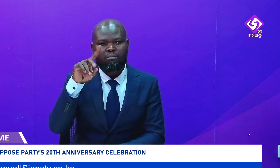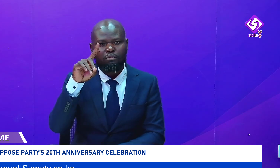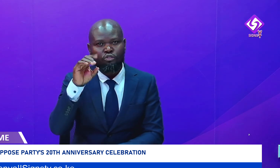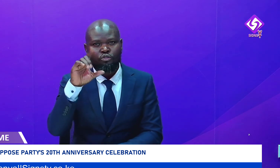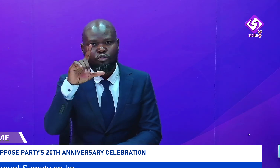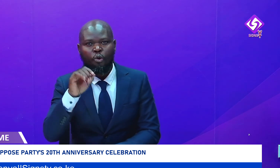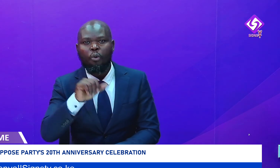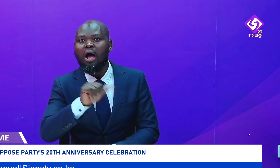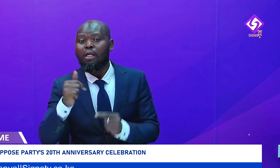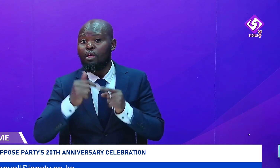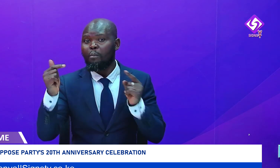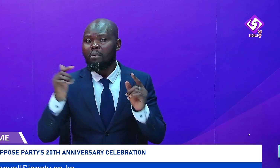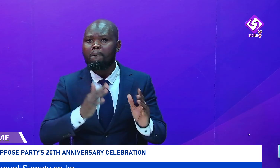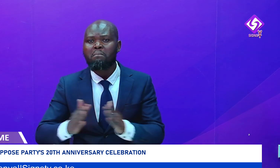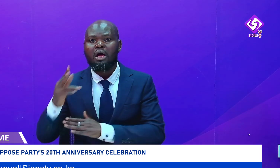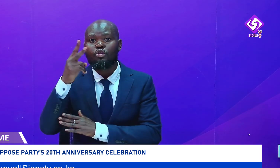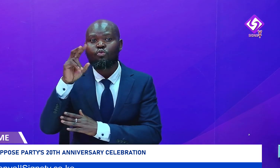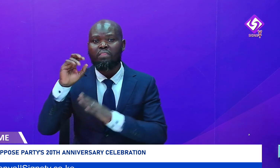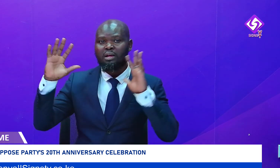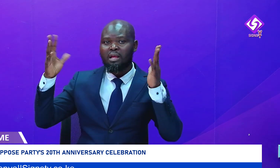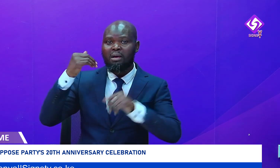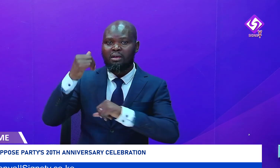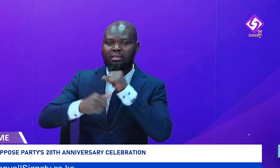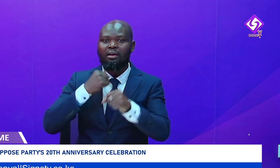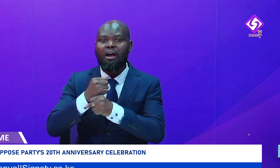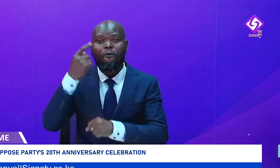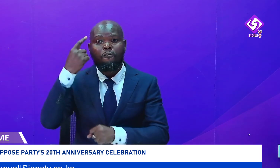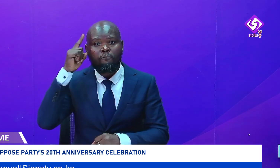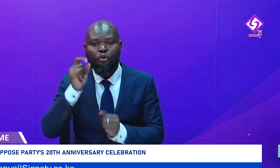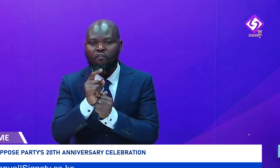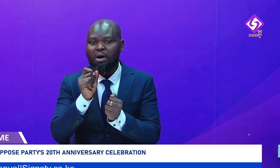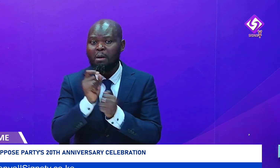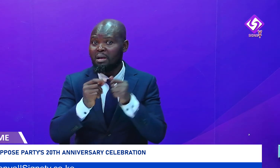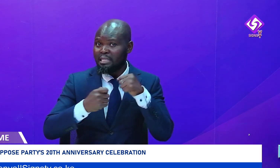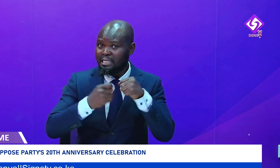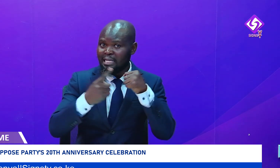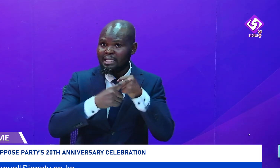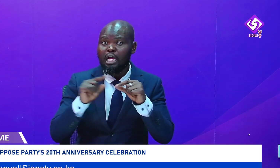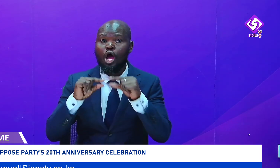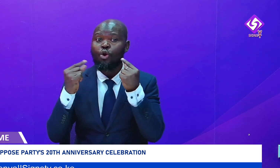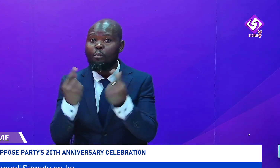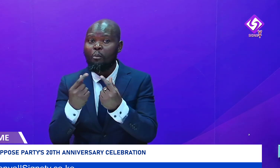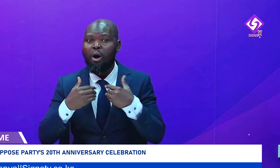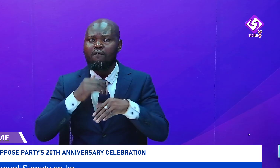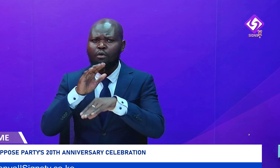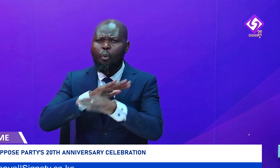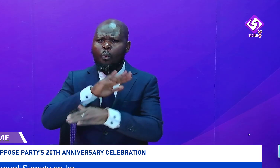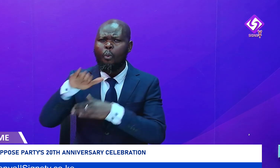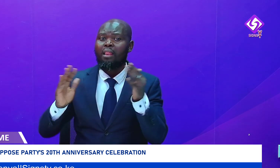by former Makadara MP Ruben Dolo opposed the planned 20th anniversary celebration set for November 16th.